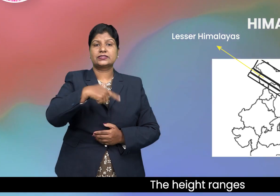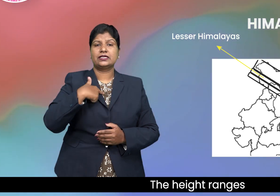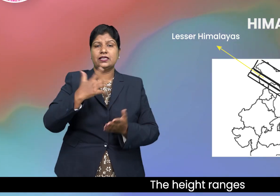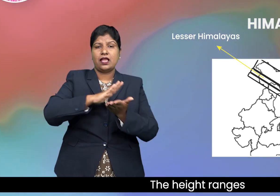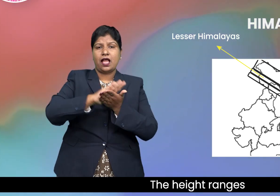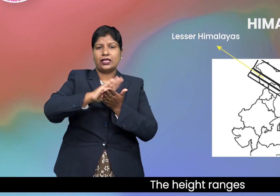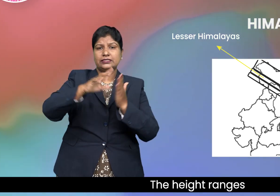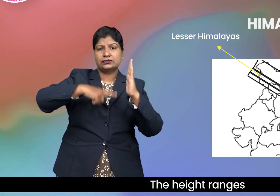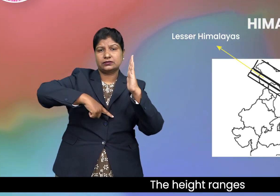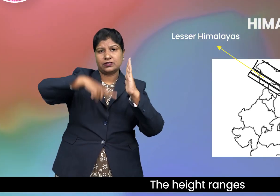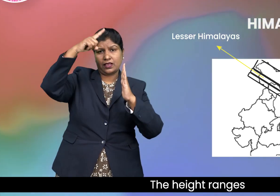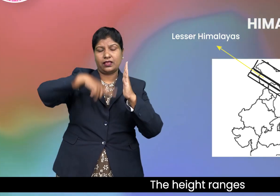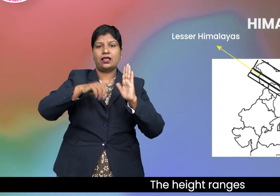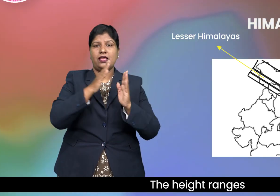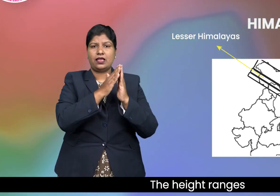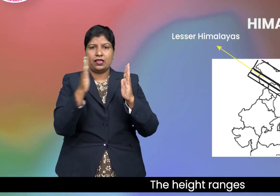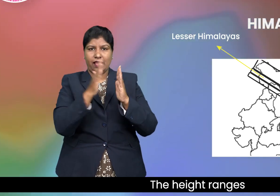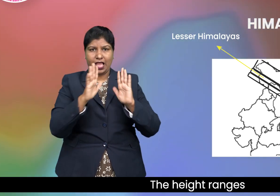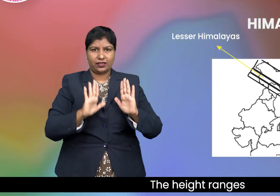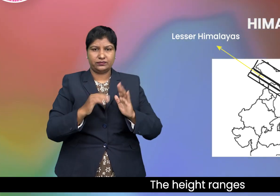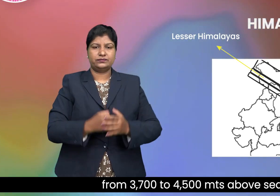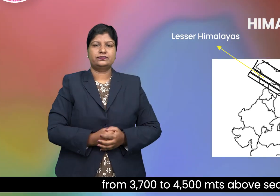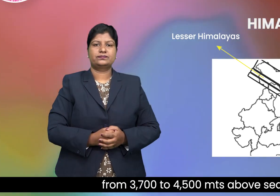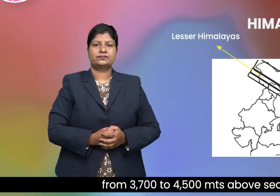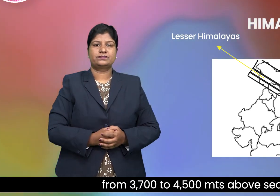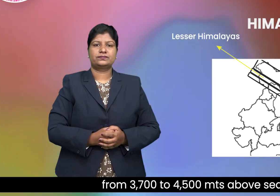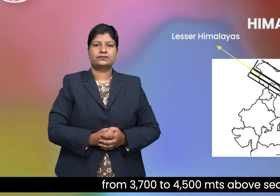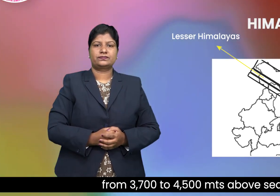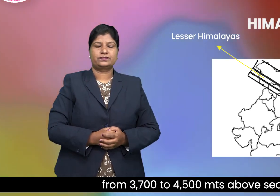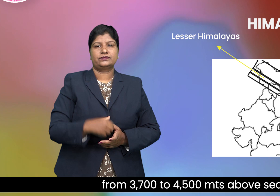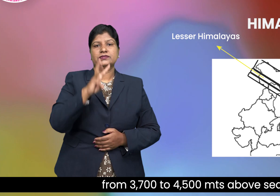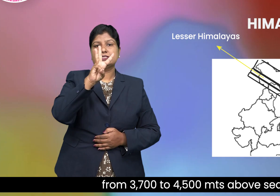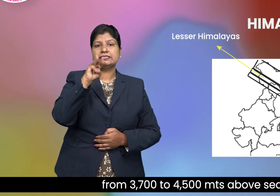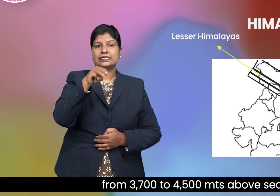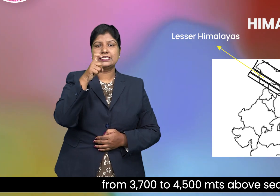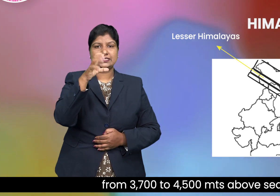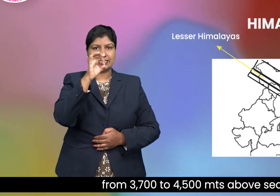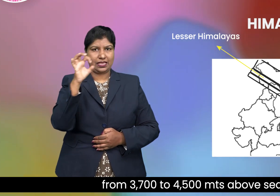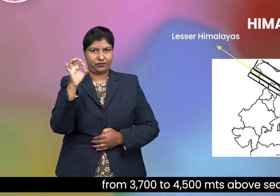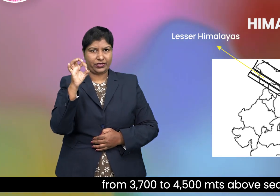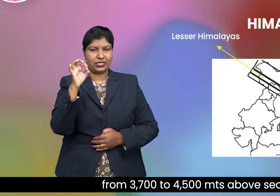from 3,700